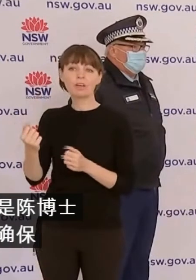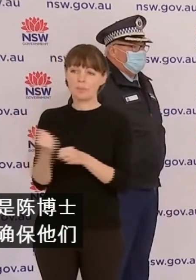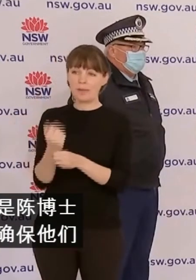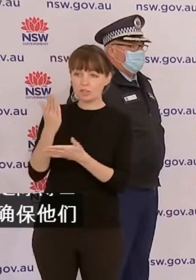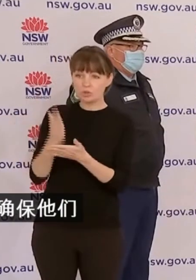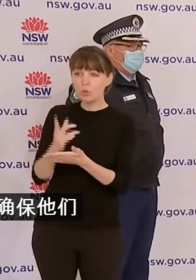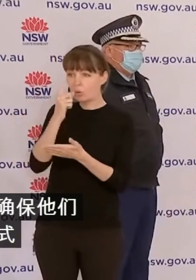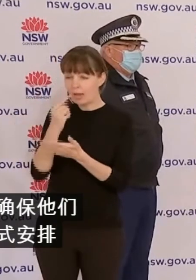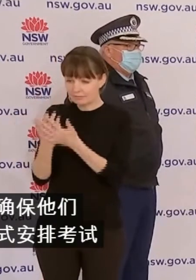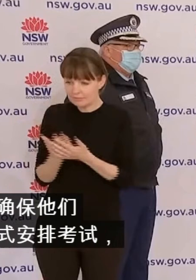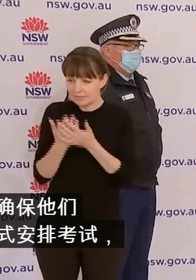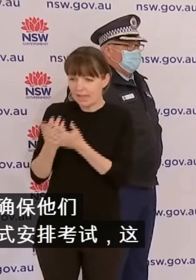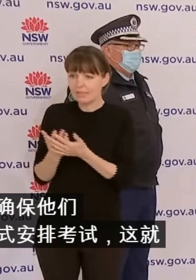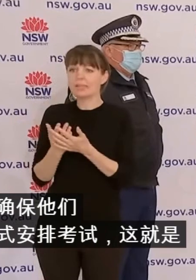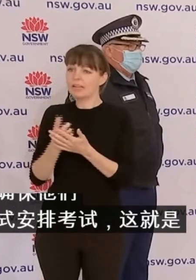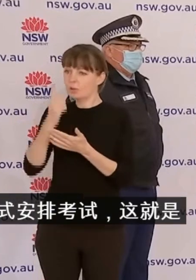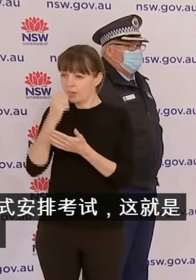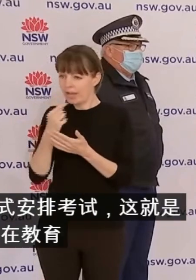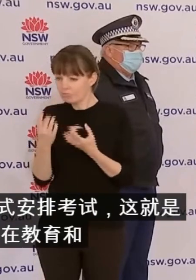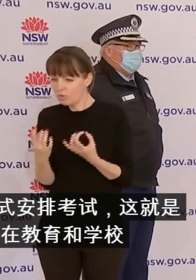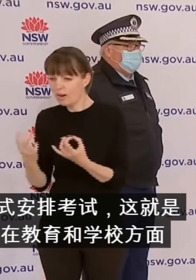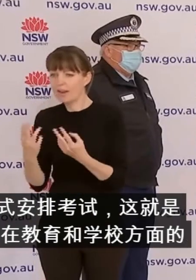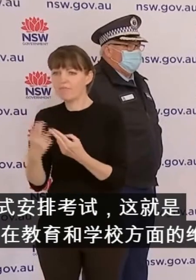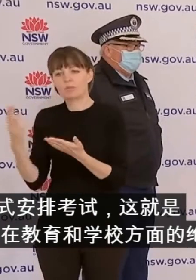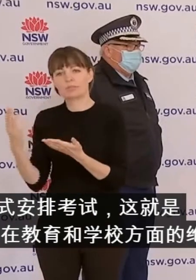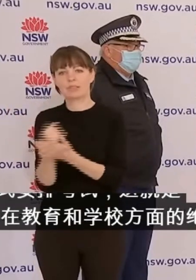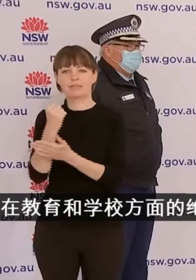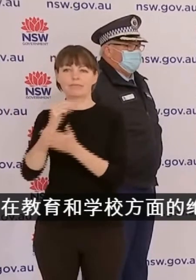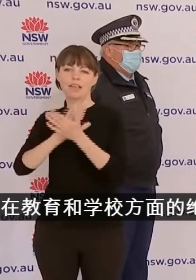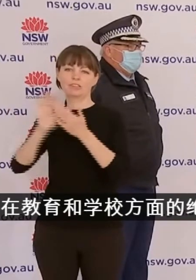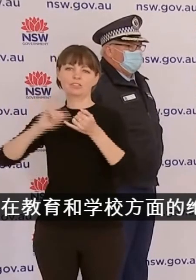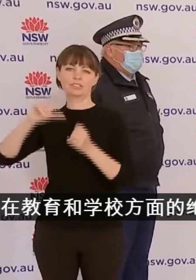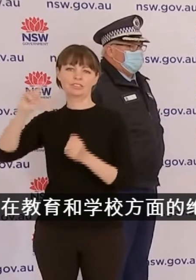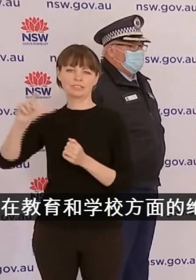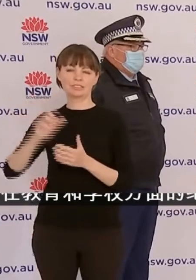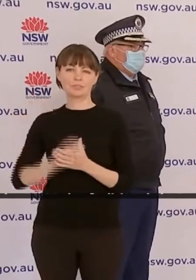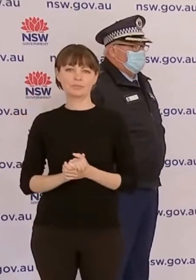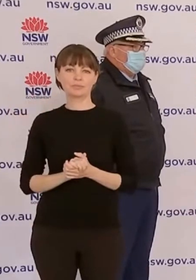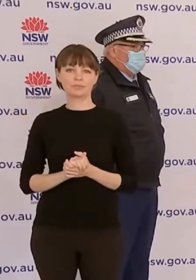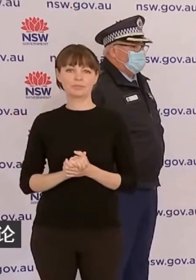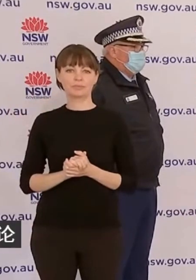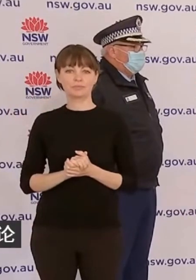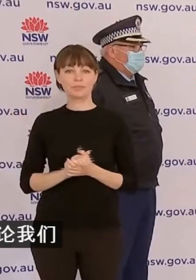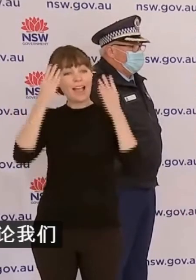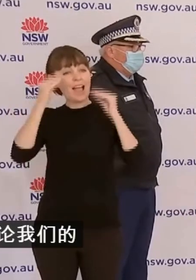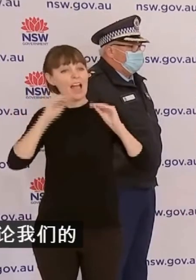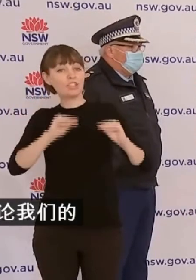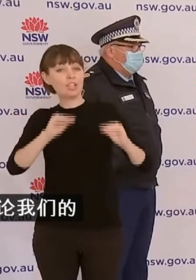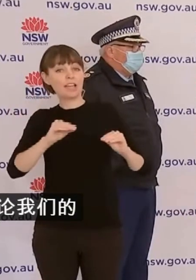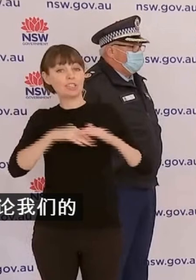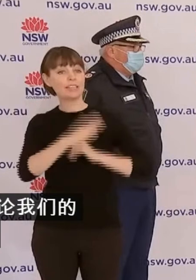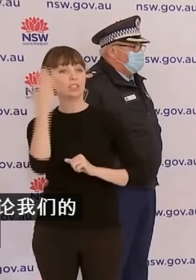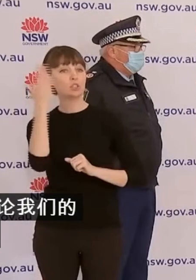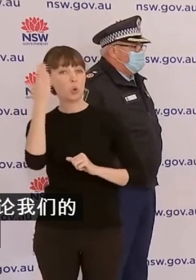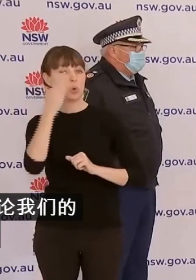sure they sit their examinations in a safe way, and that is one of our absolute priorities. In relation to education and schools, there are ongoing discussions that our government